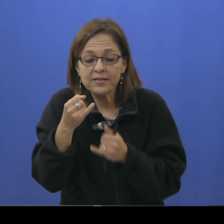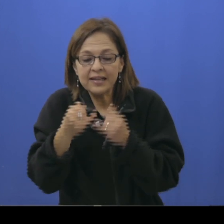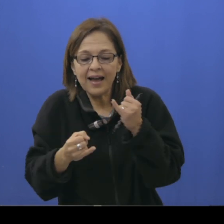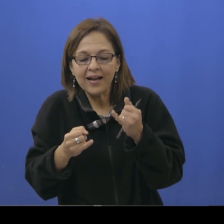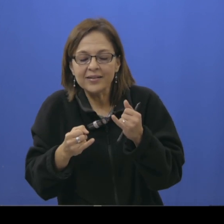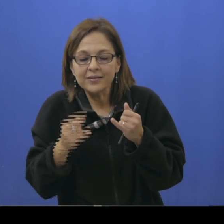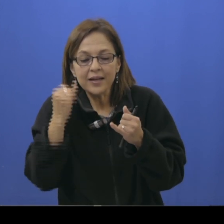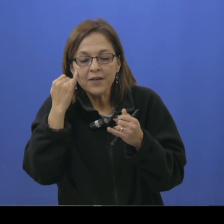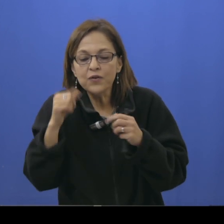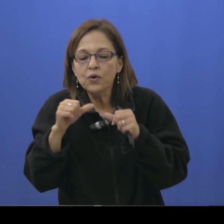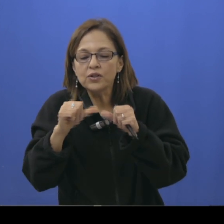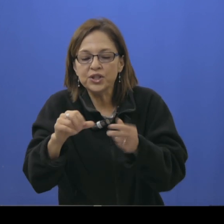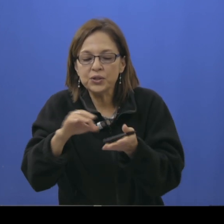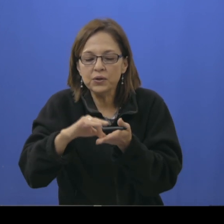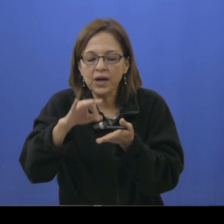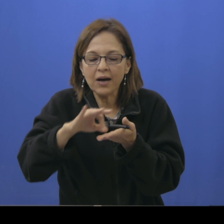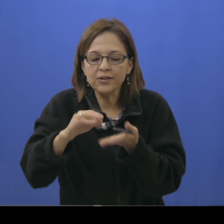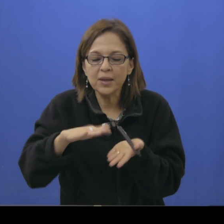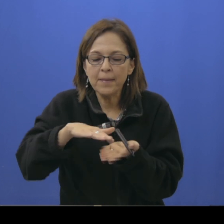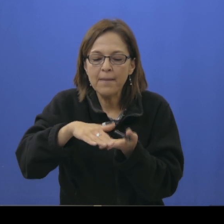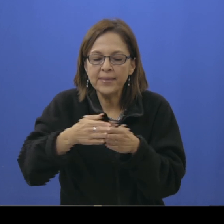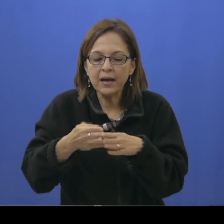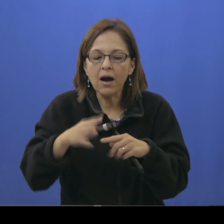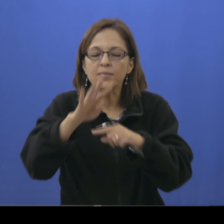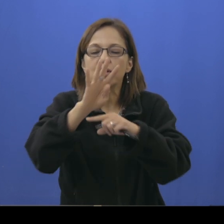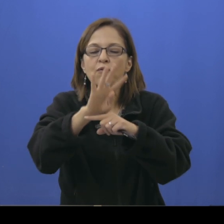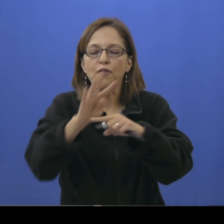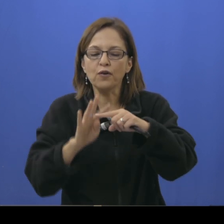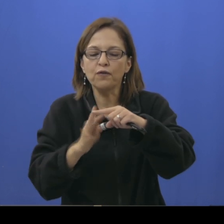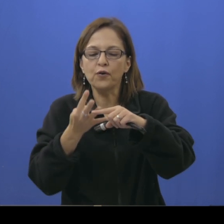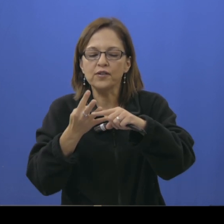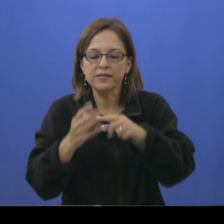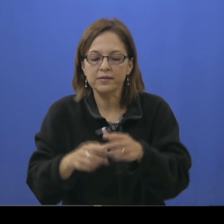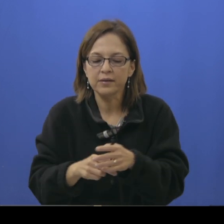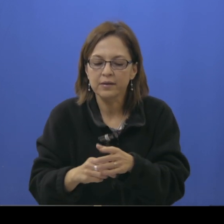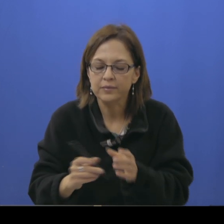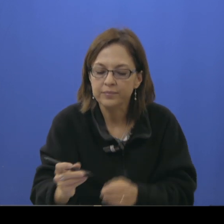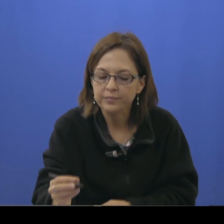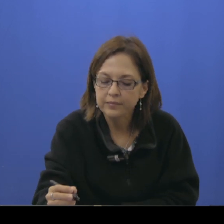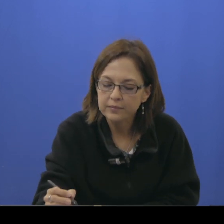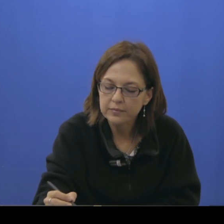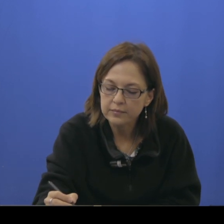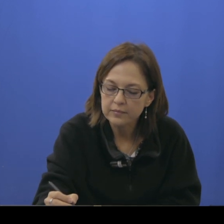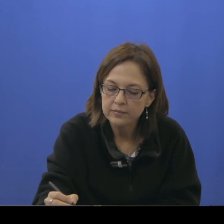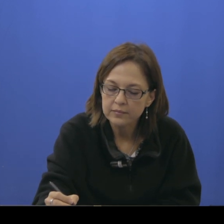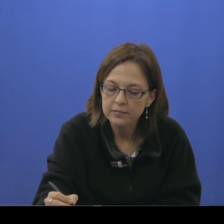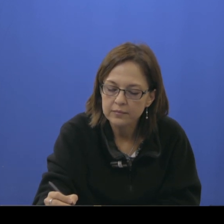Because the last, if you continue counting, becomes 4/4.